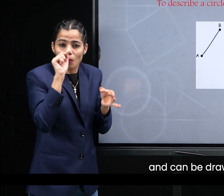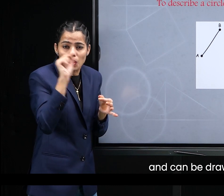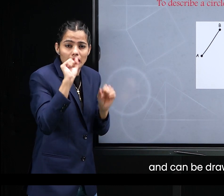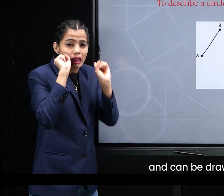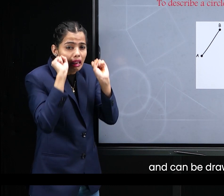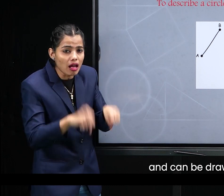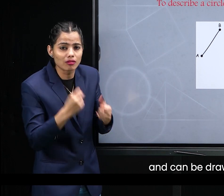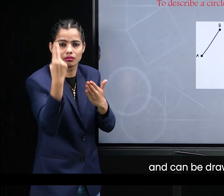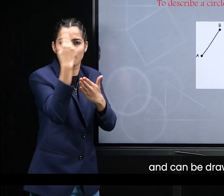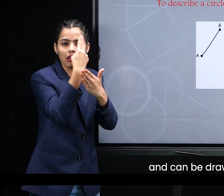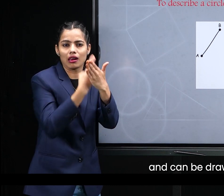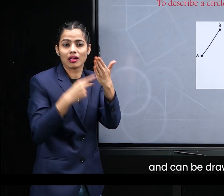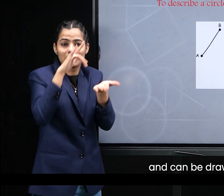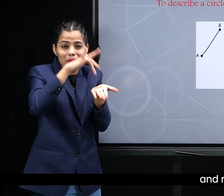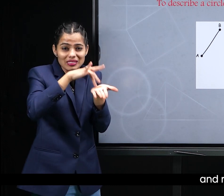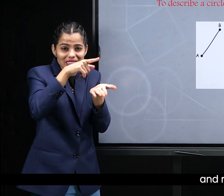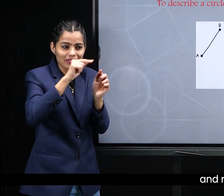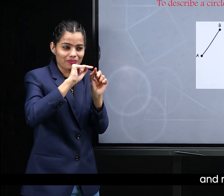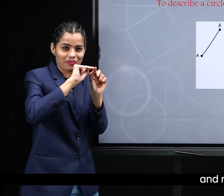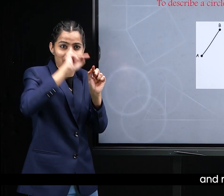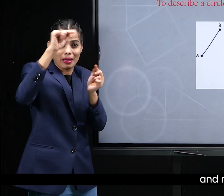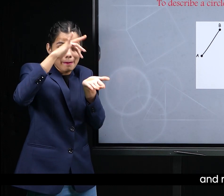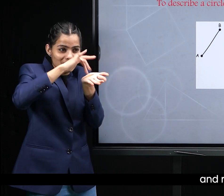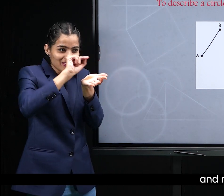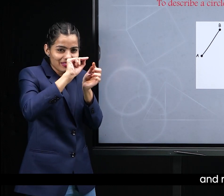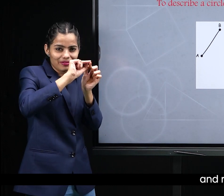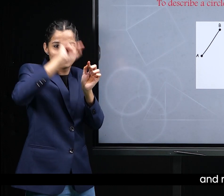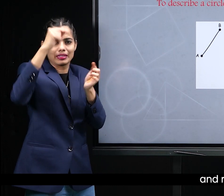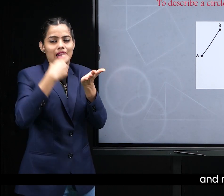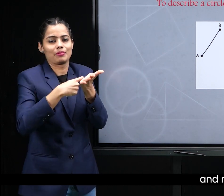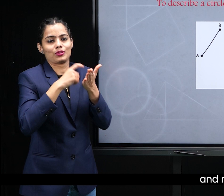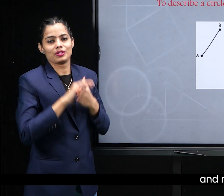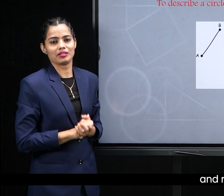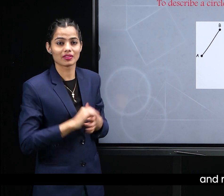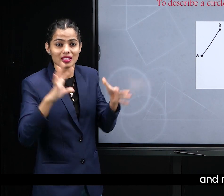and can be drawn with its center and radius.